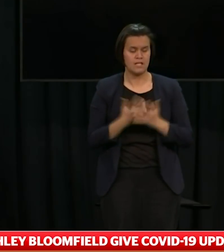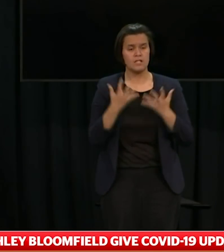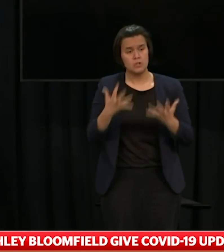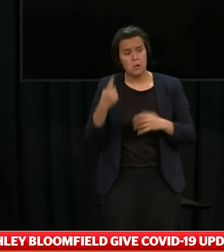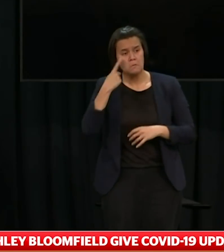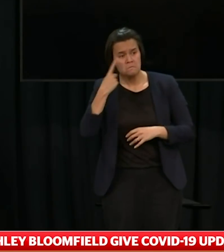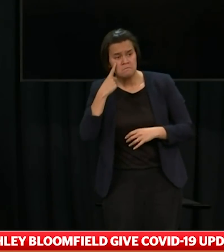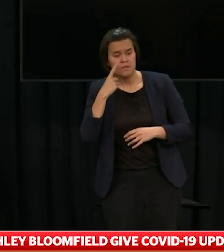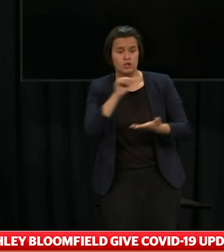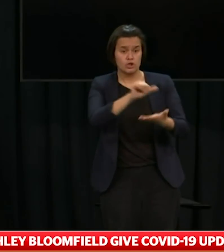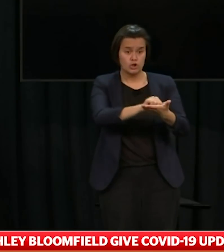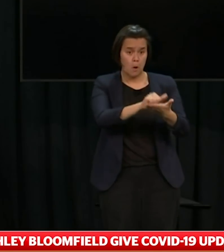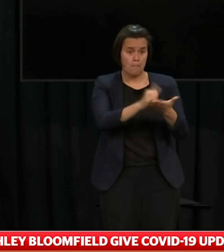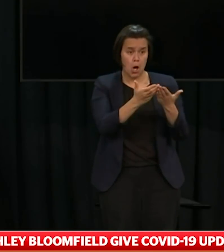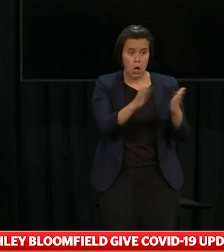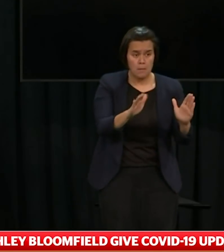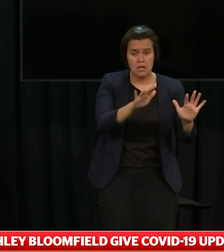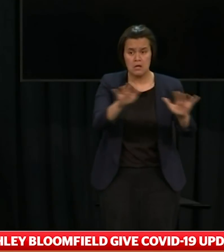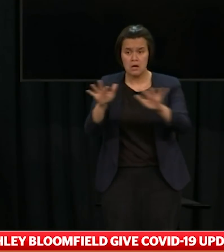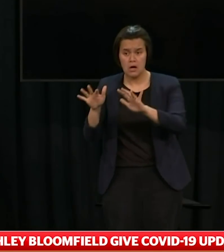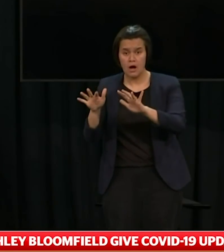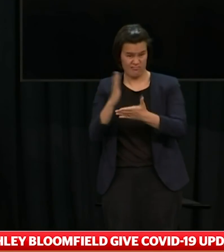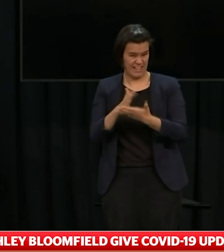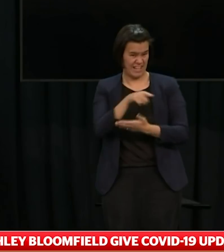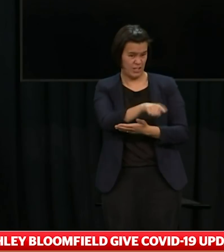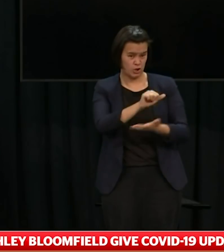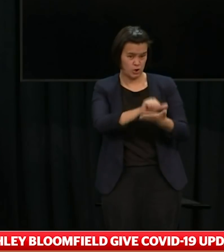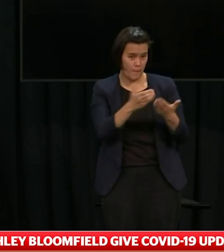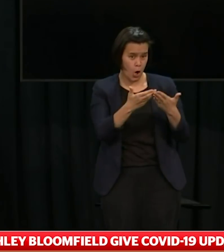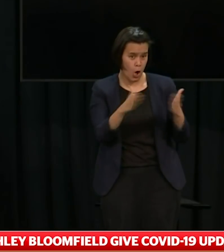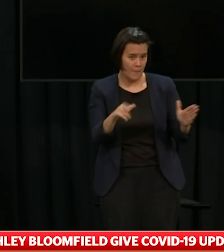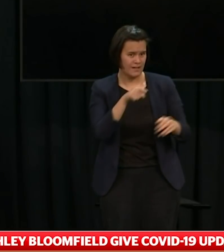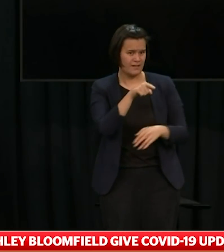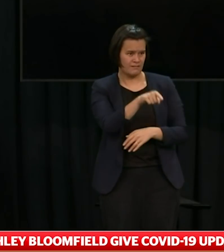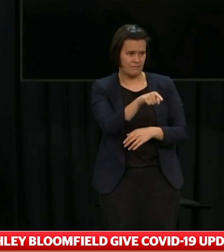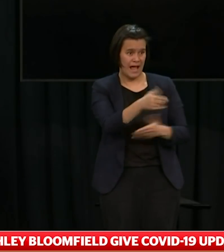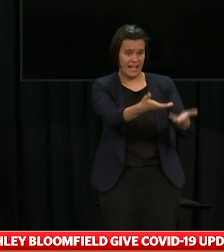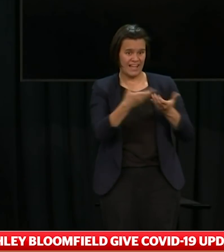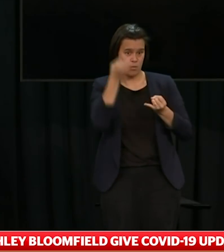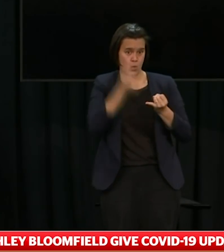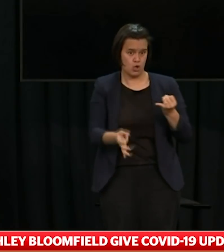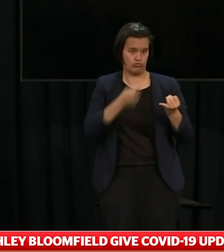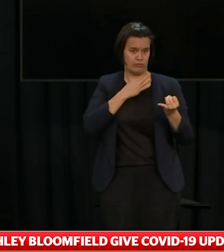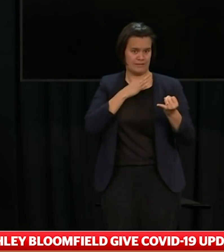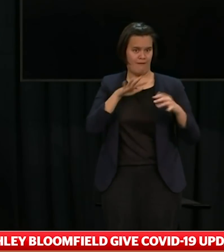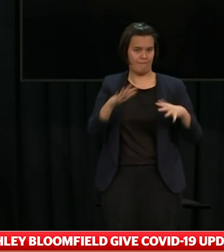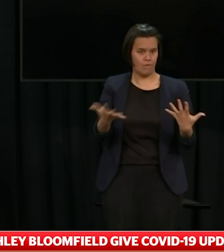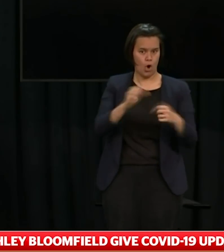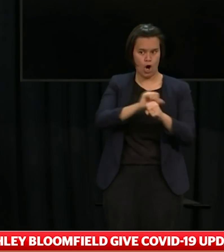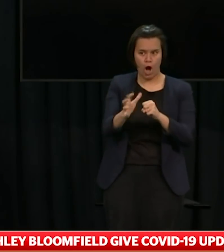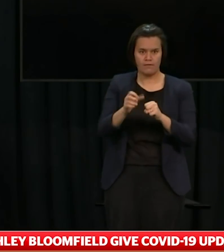changes like opening up retail include that this activity is generally not responsible for marked increases of new